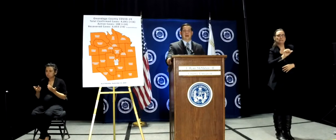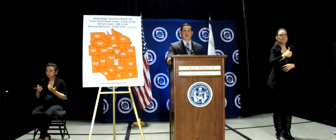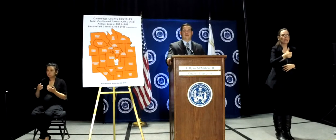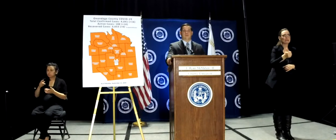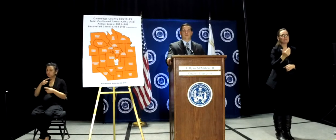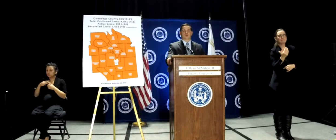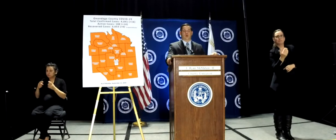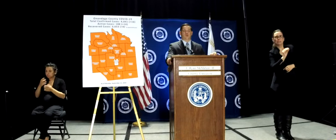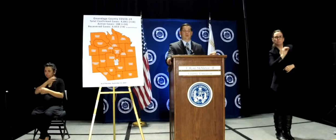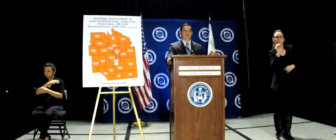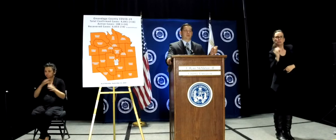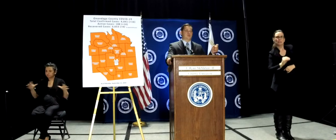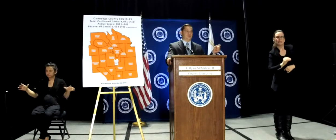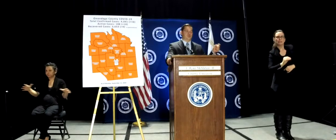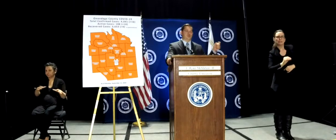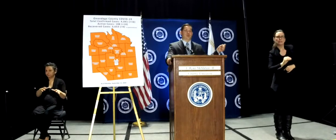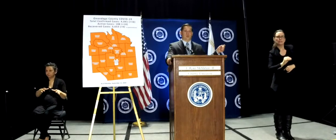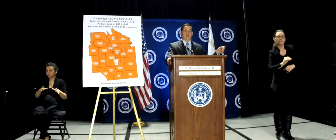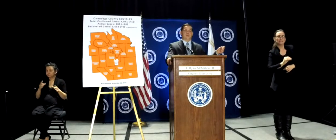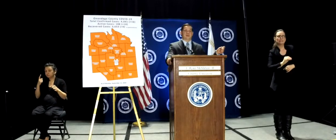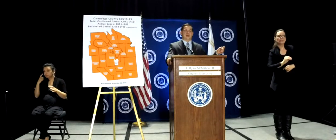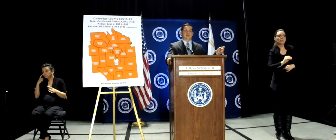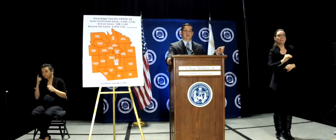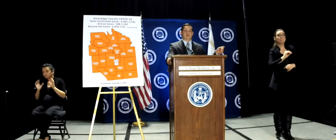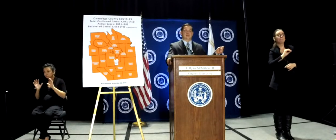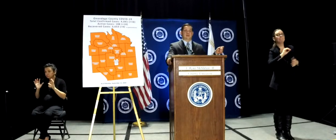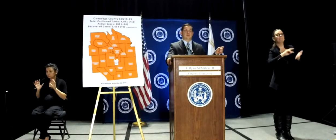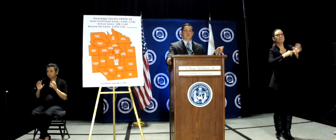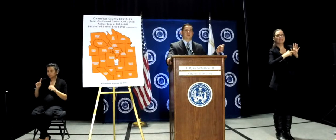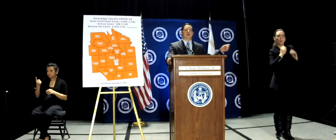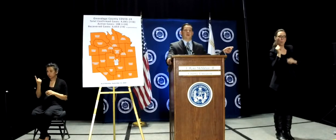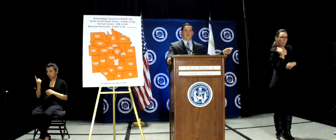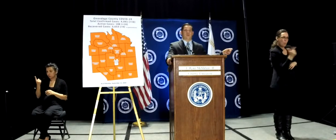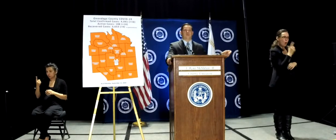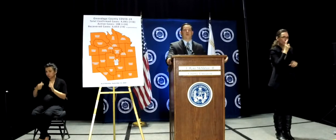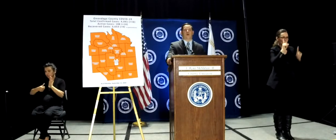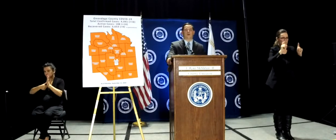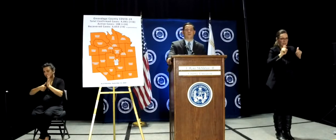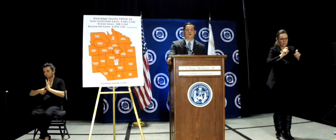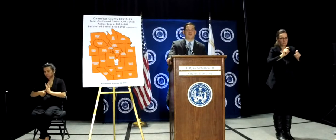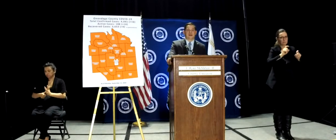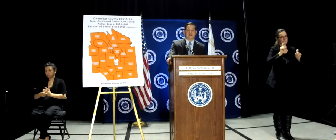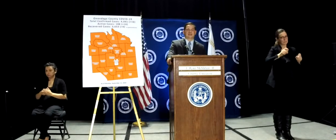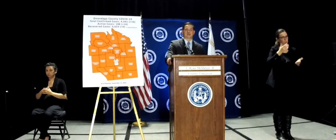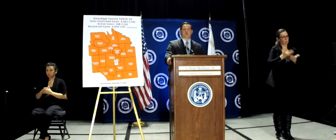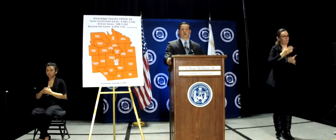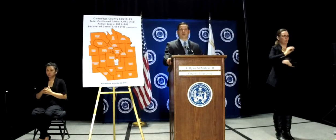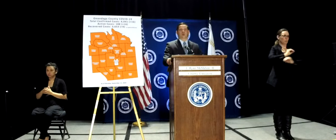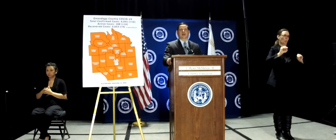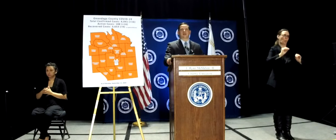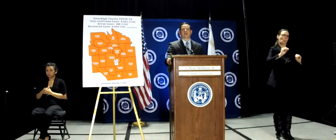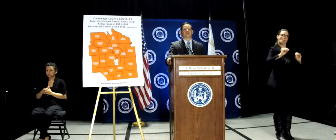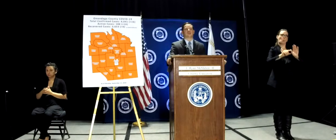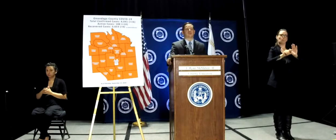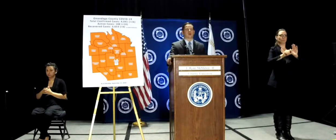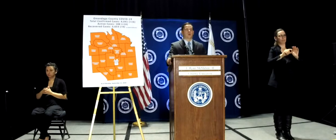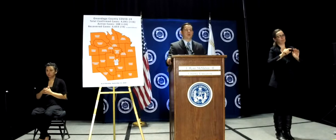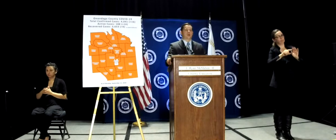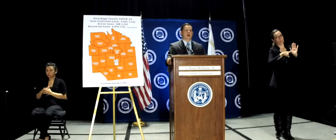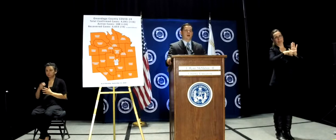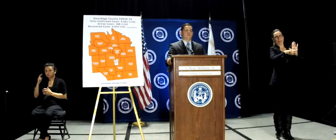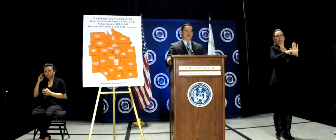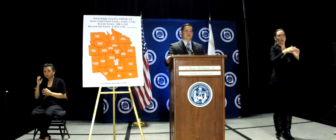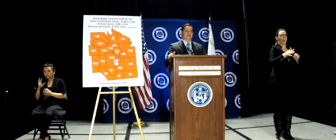not have COVID because they just took a rapid test within the hour before, I think that's a pretty good regulation.